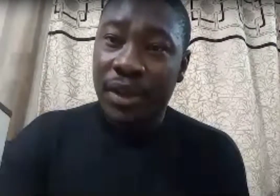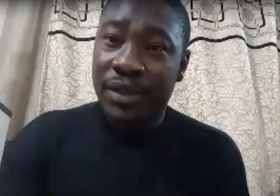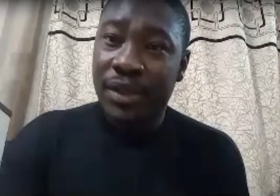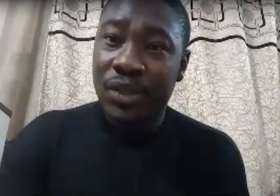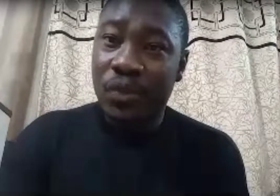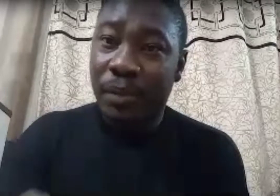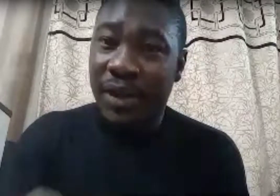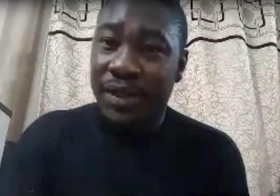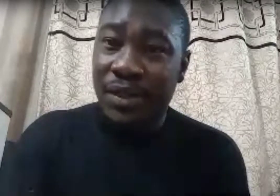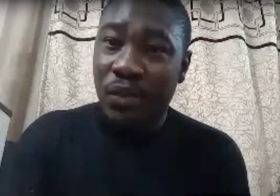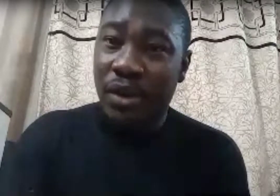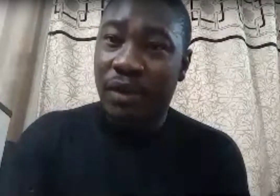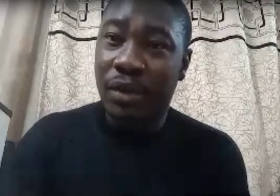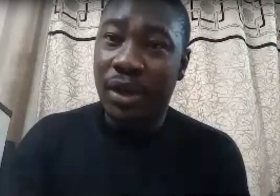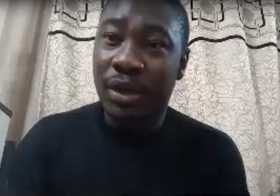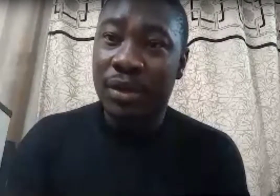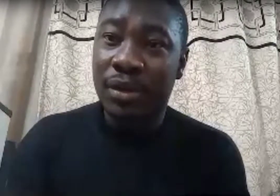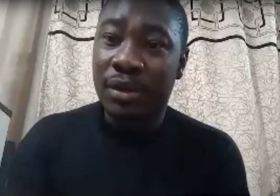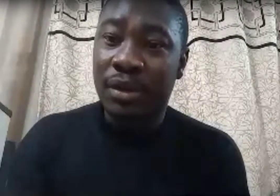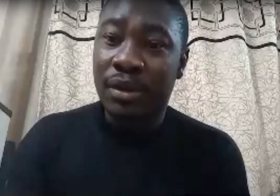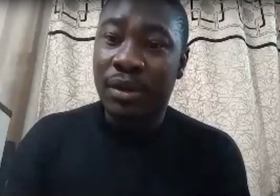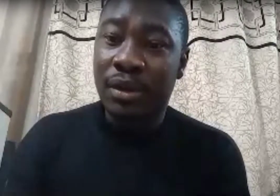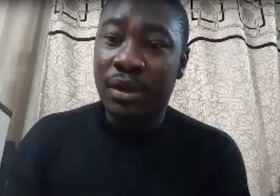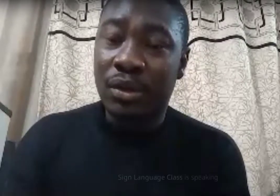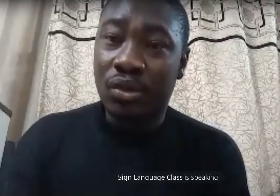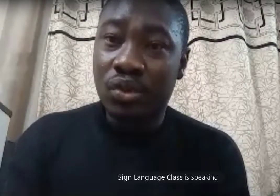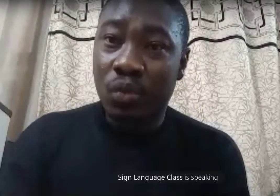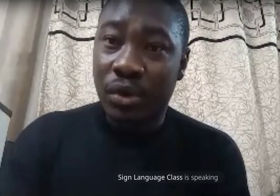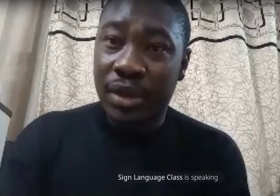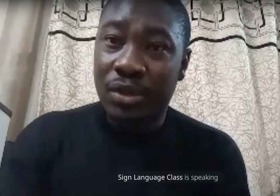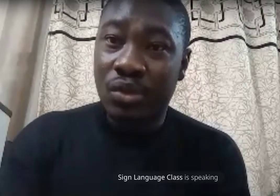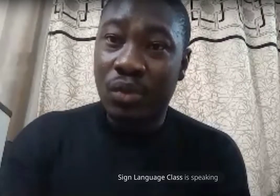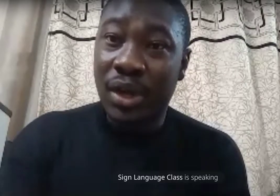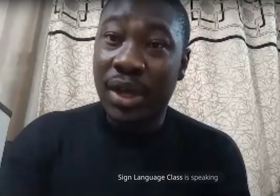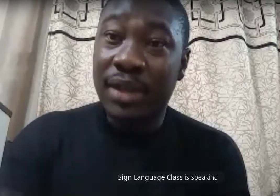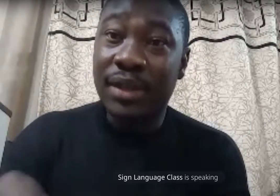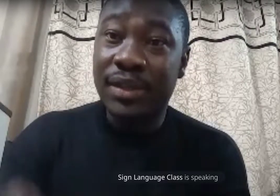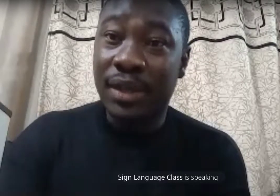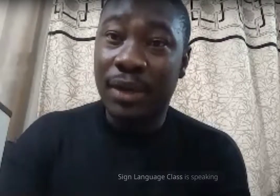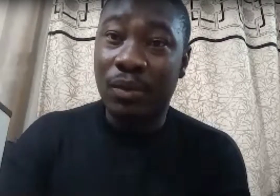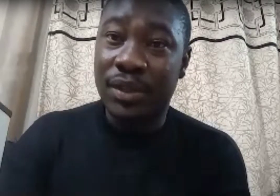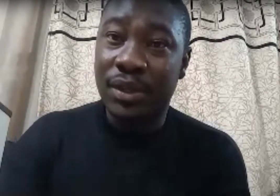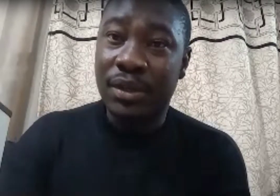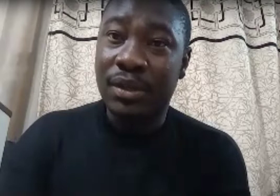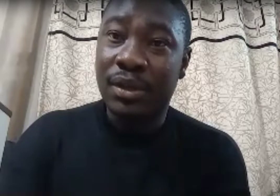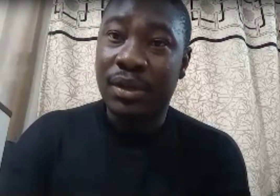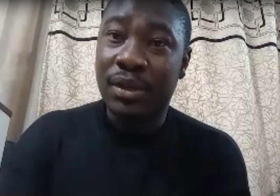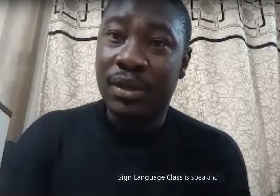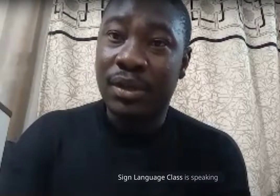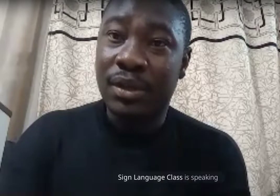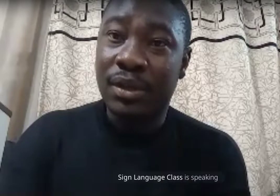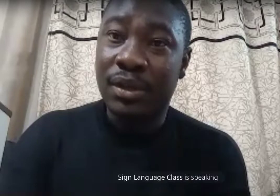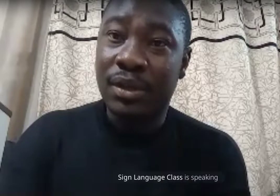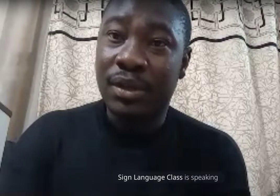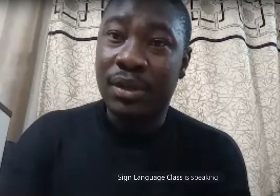language and you become proficient in it. This is an assurance I'm giving you. So long as you're in iSign, you're in safe